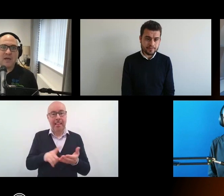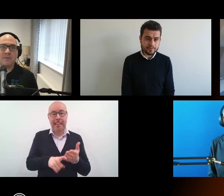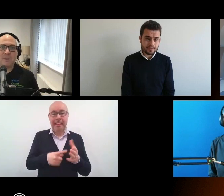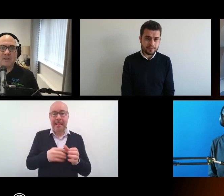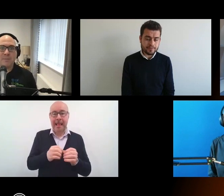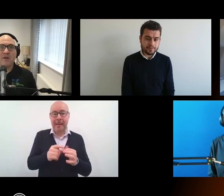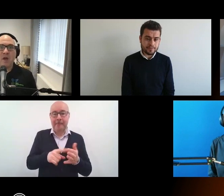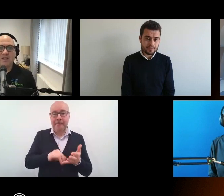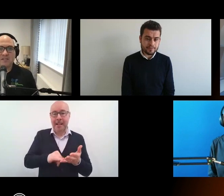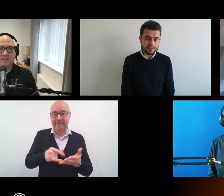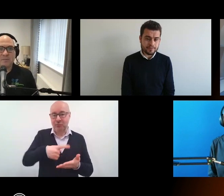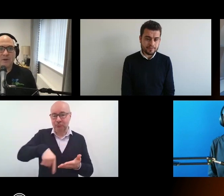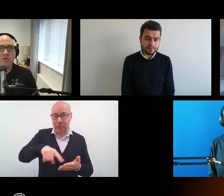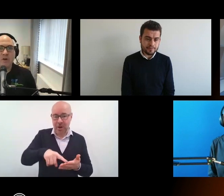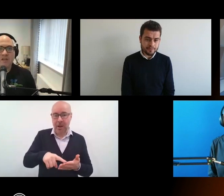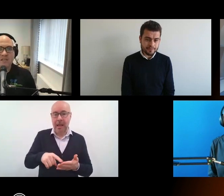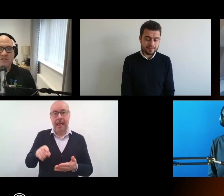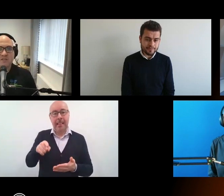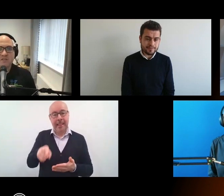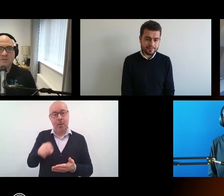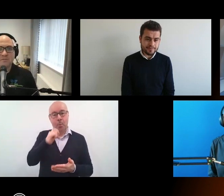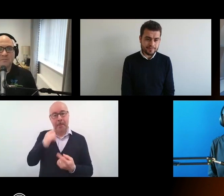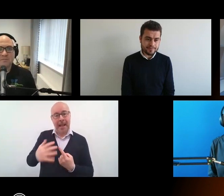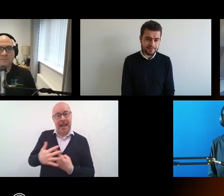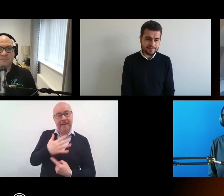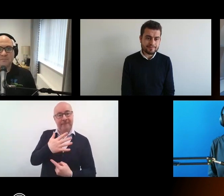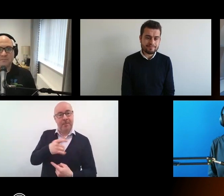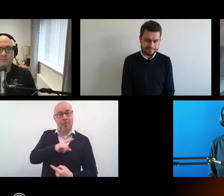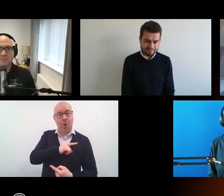being done by the bigger artists and the bigger organisations.